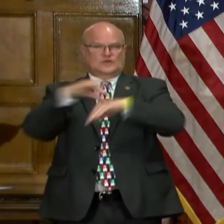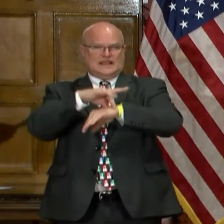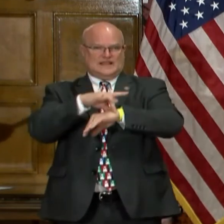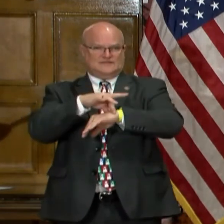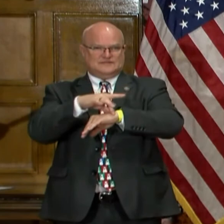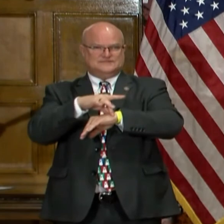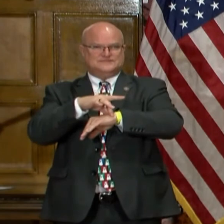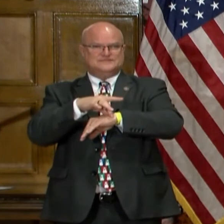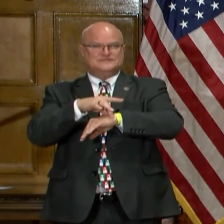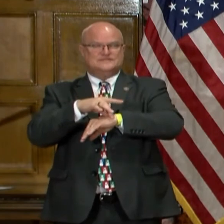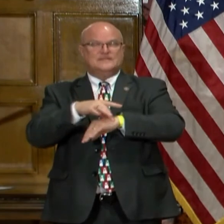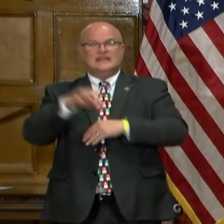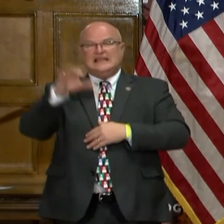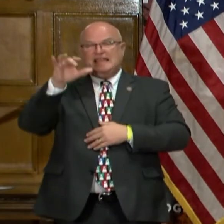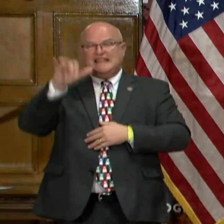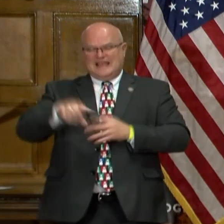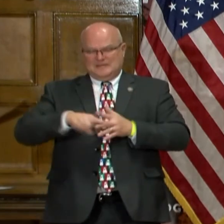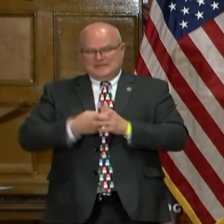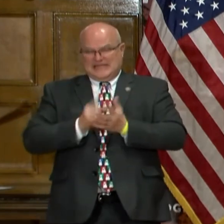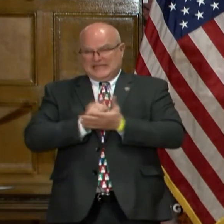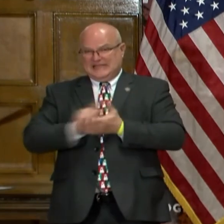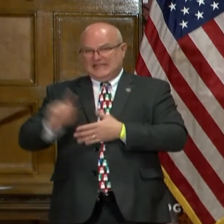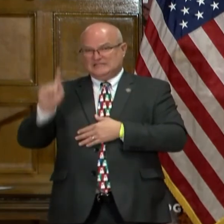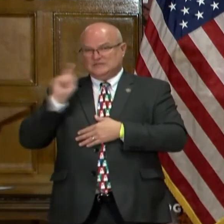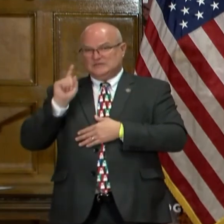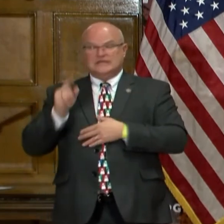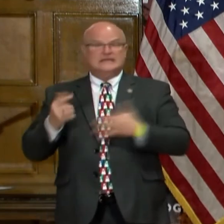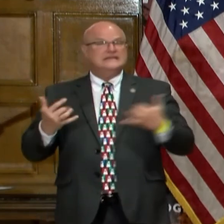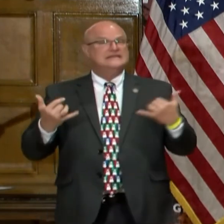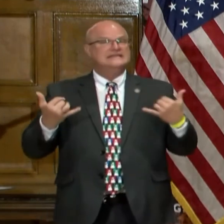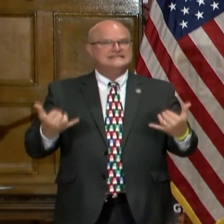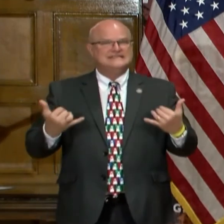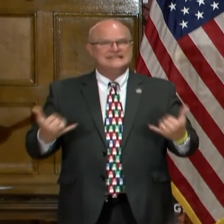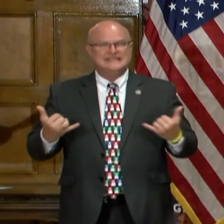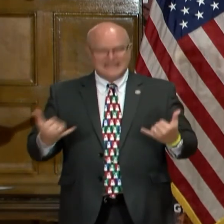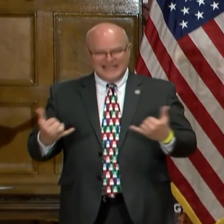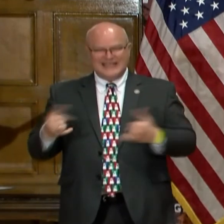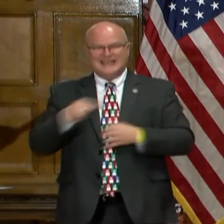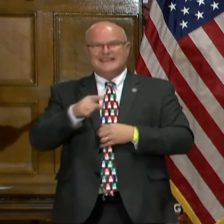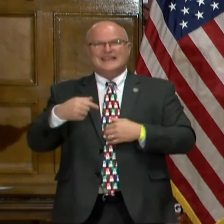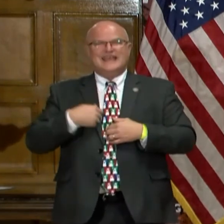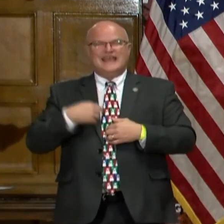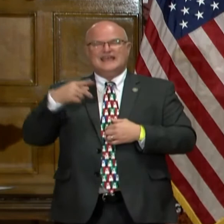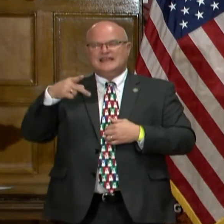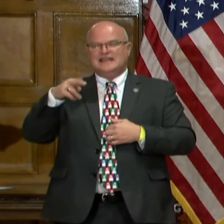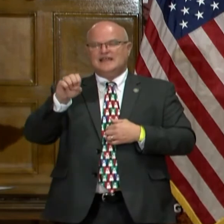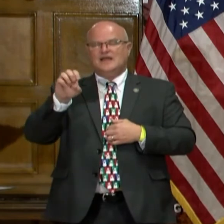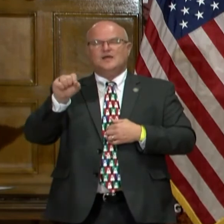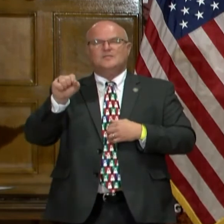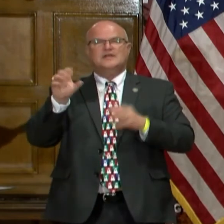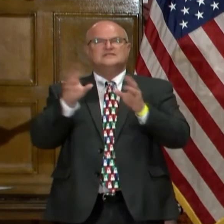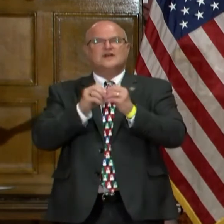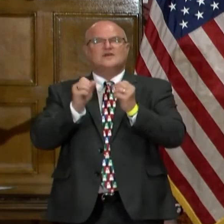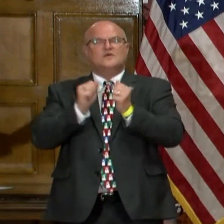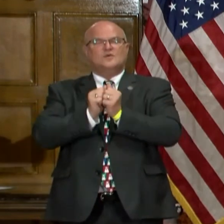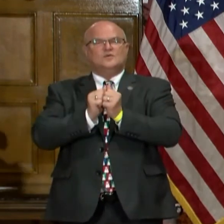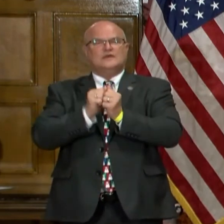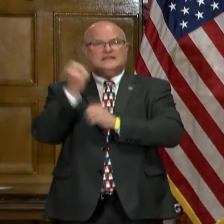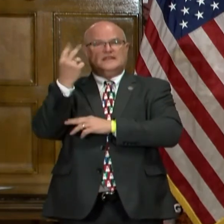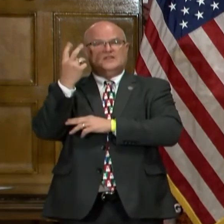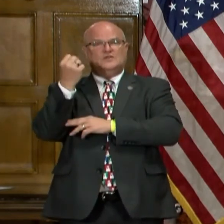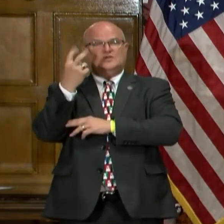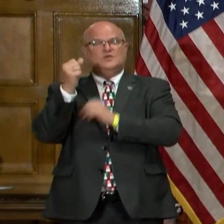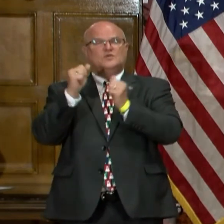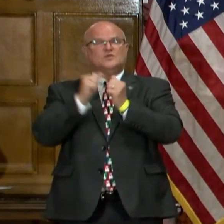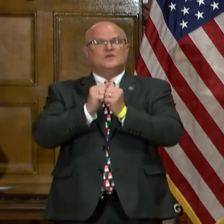level. That began last week, and then today they had a press conference at noon with Mayor McGill and the